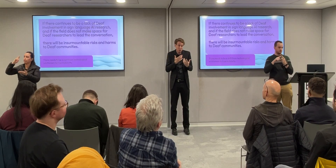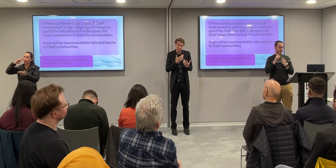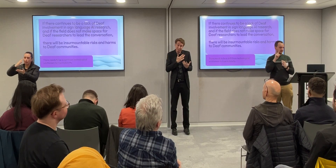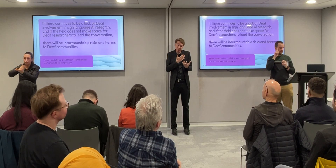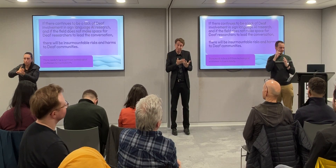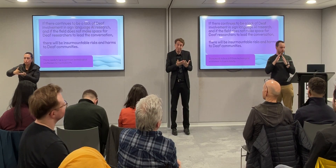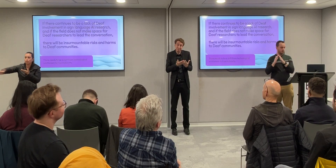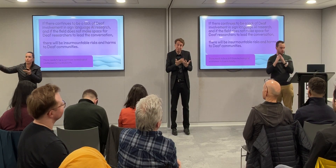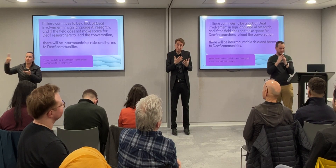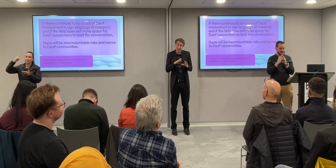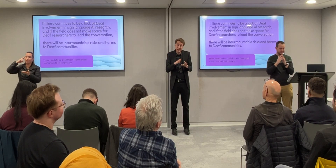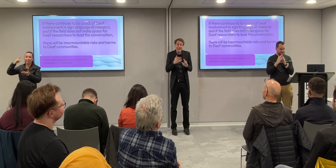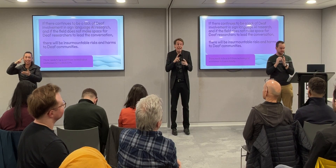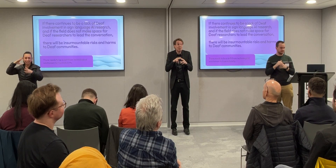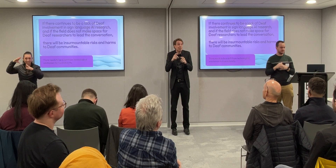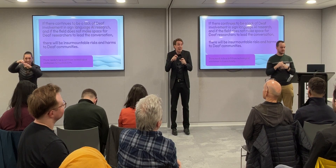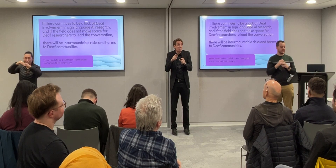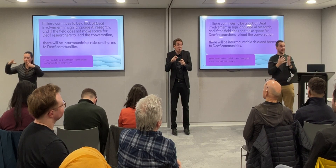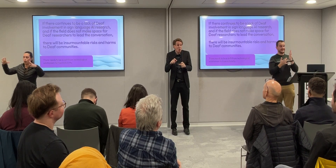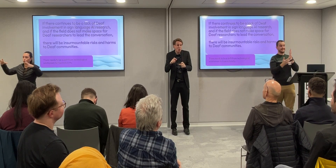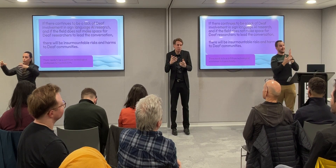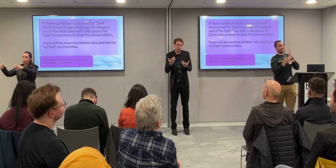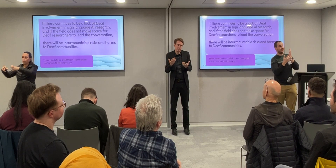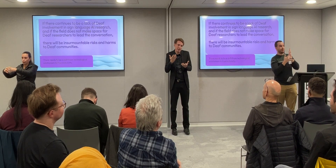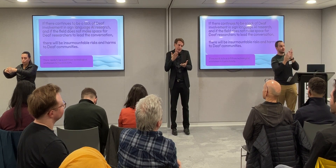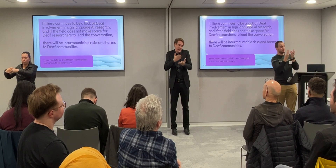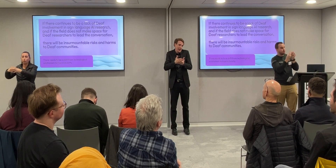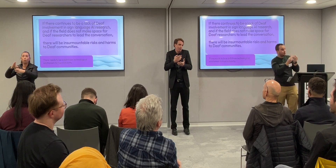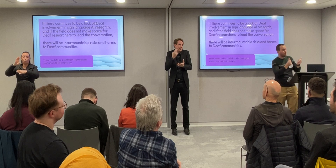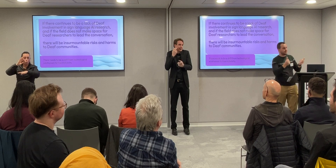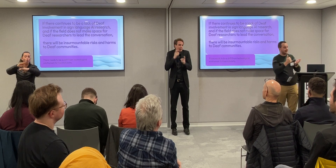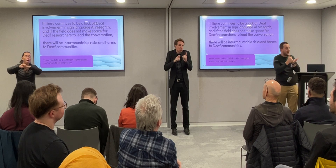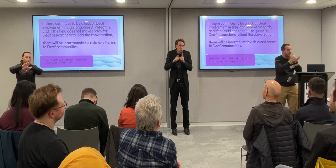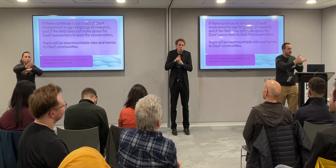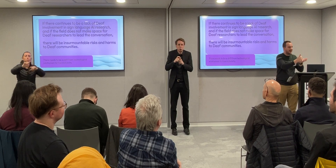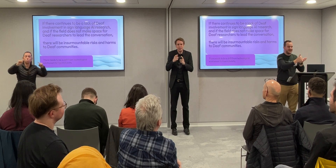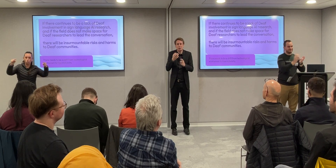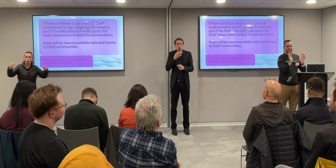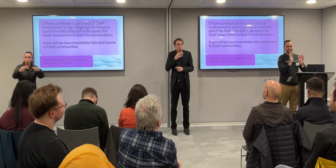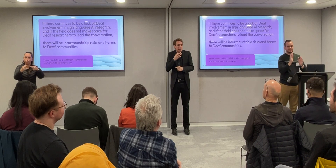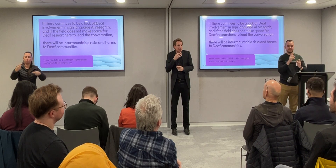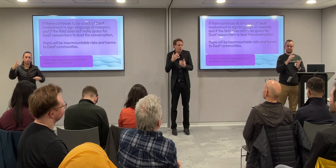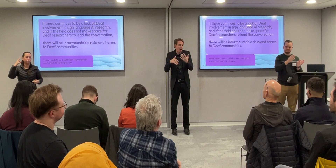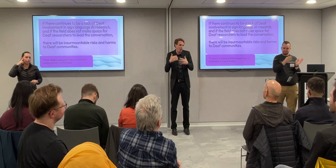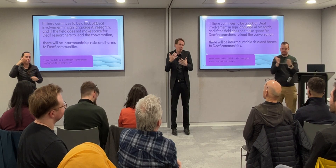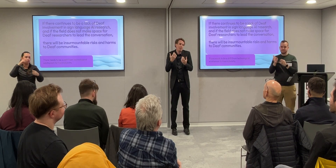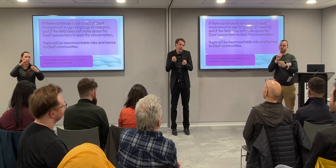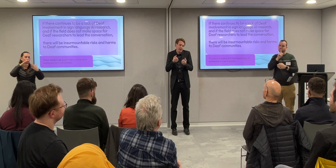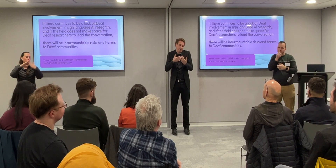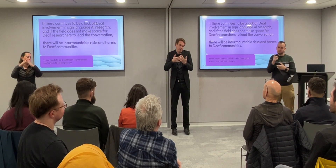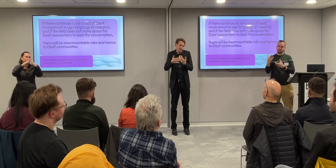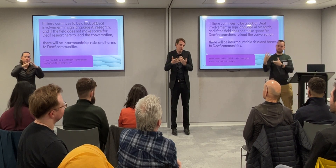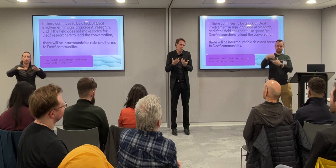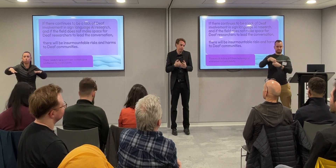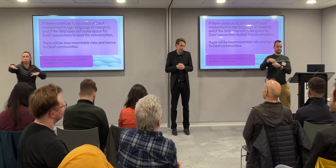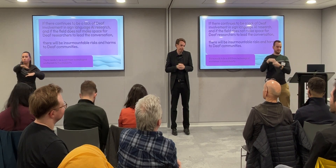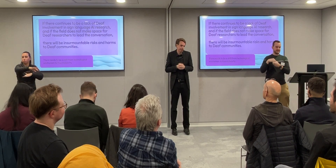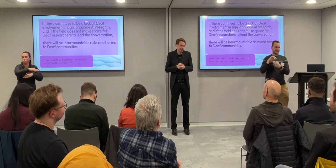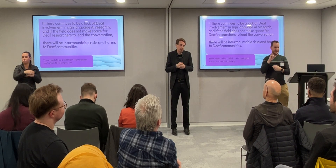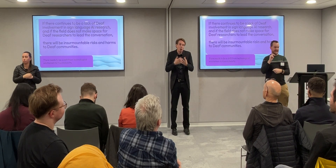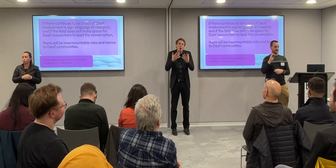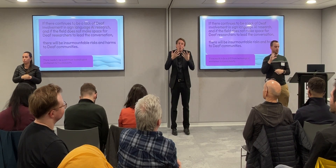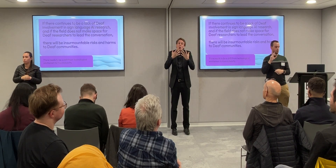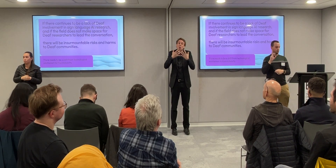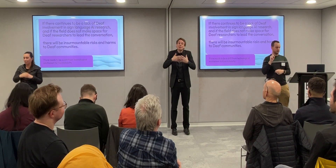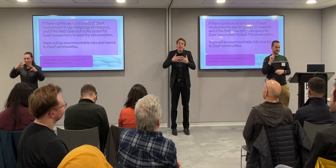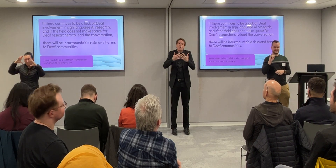then there will be insurmountable risks and harms to deaf communities. Technological solutions, we need to move away from